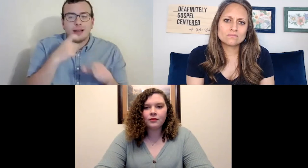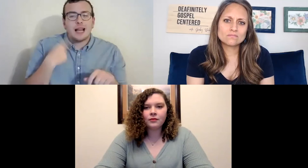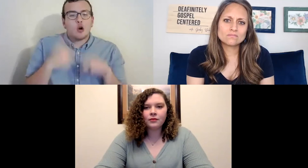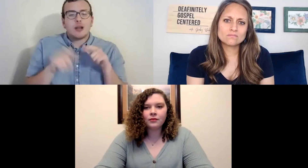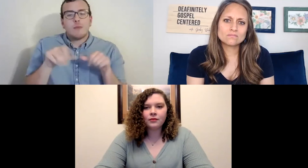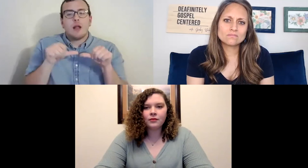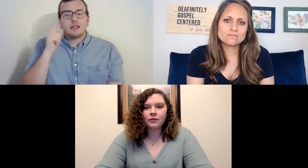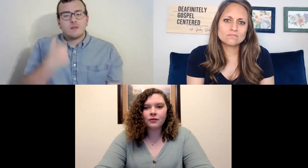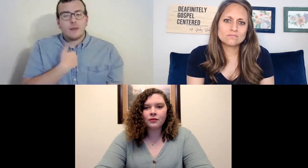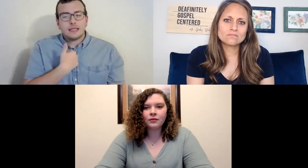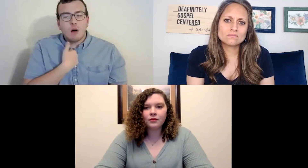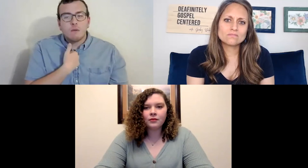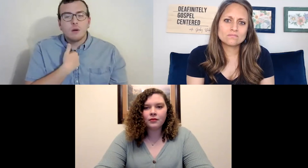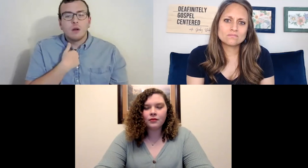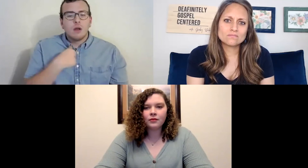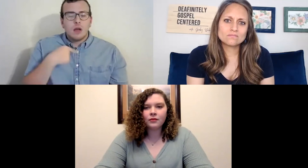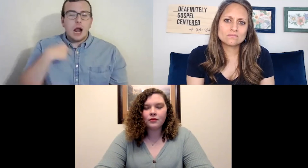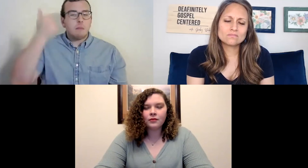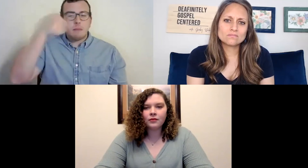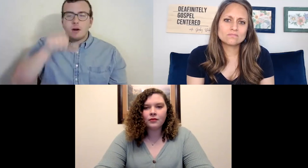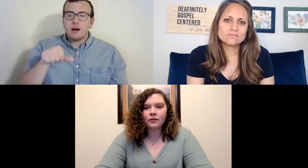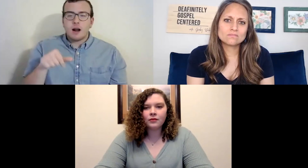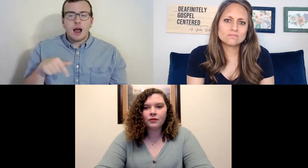because I was trying to be that constant for myself and everything like that.